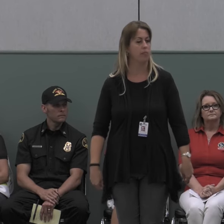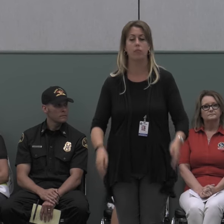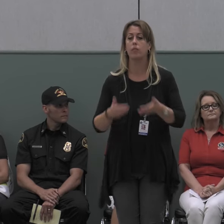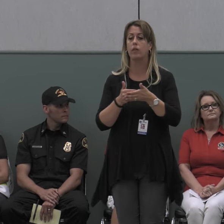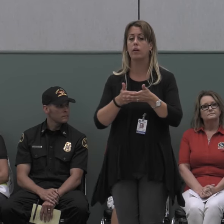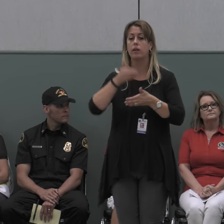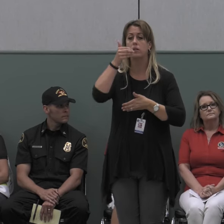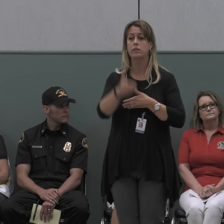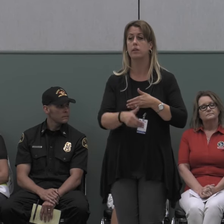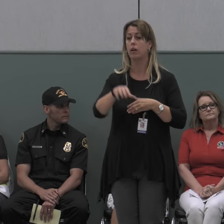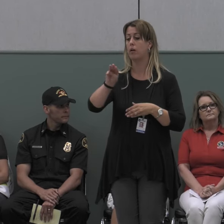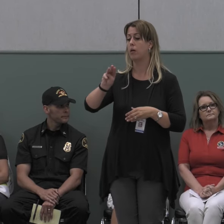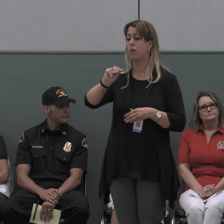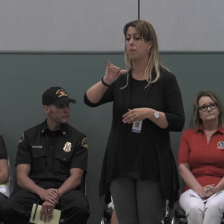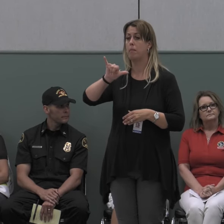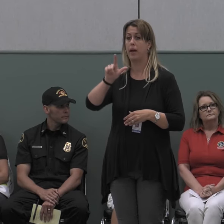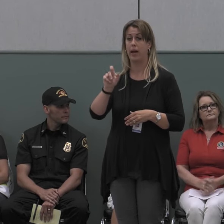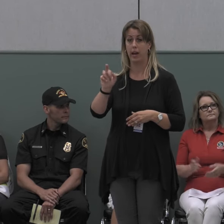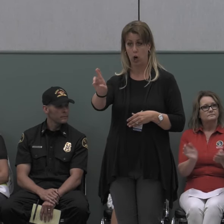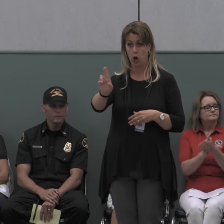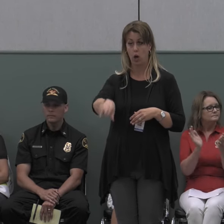Next would be Mayor Peggy Breeden.